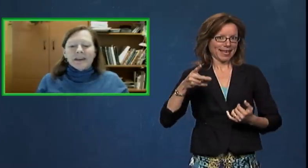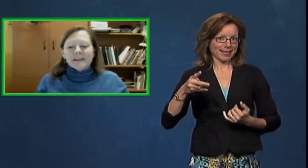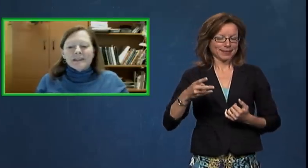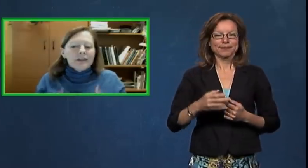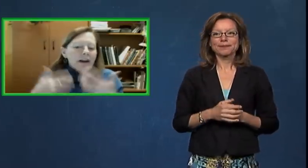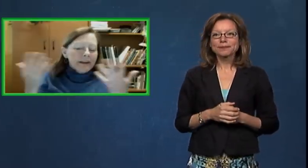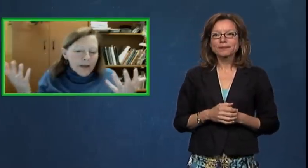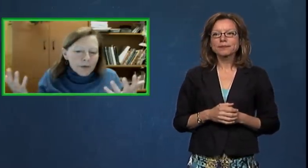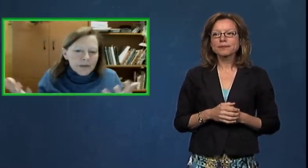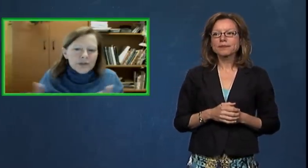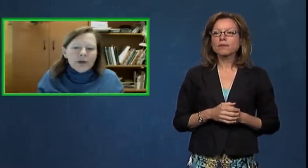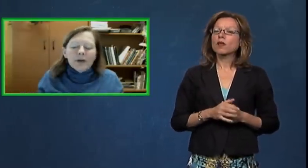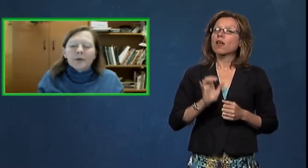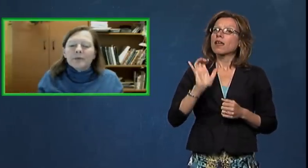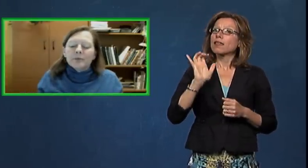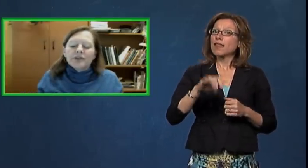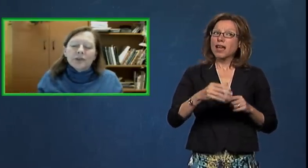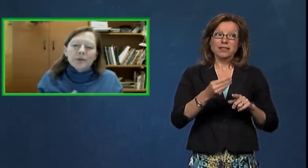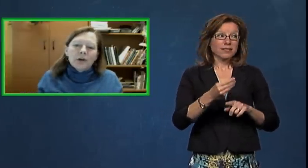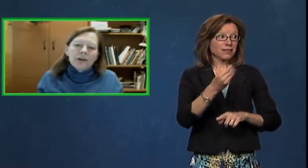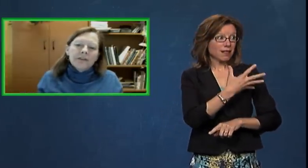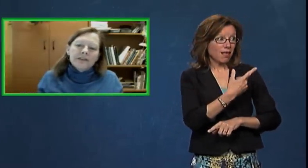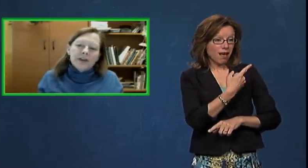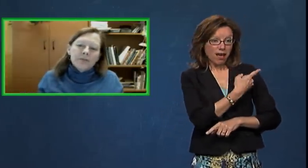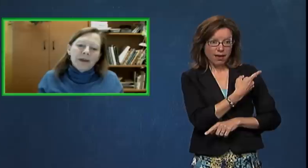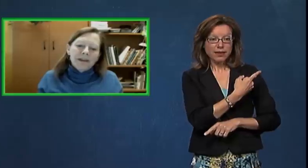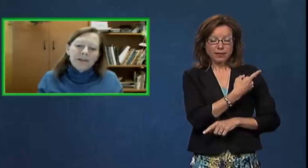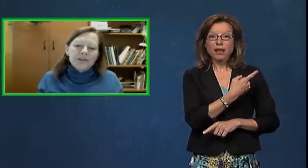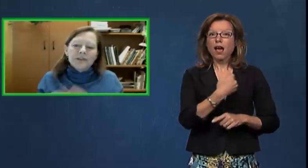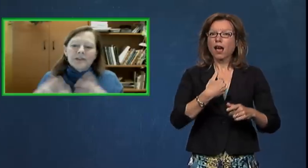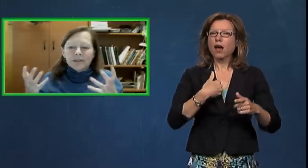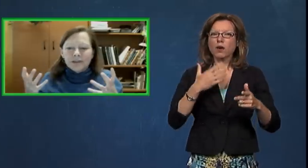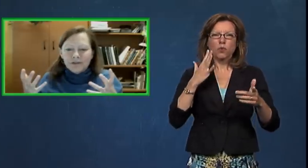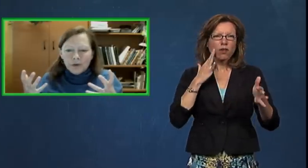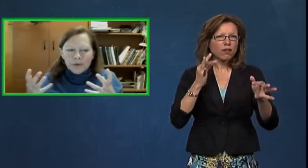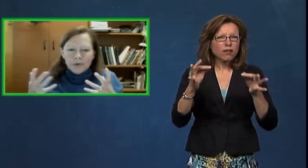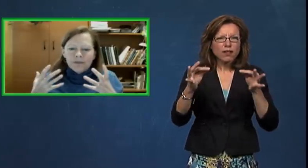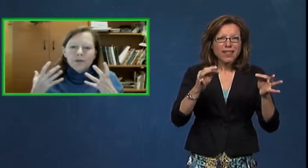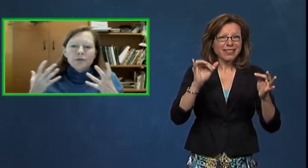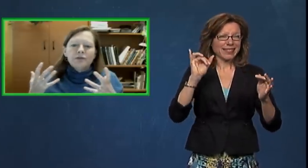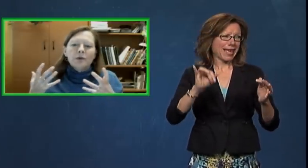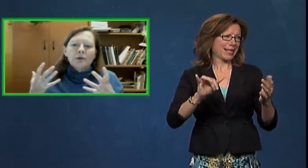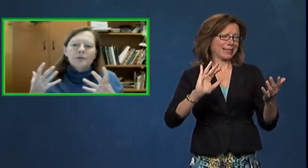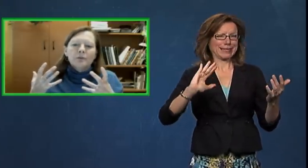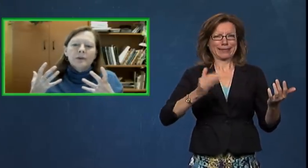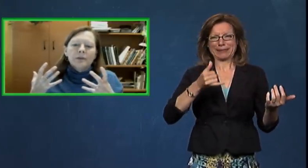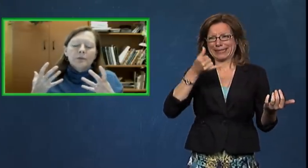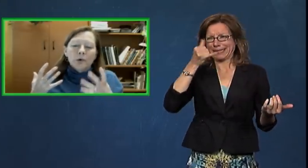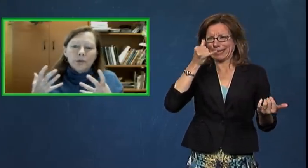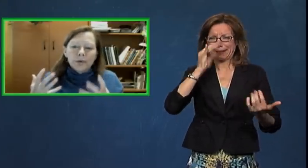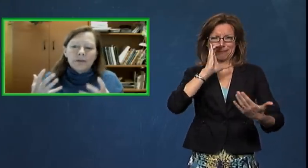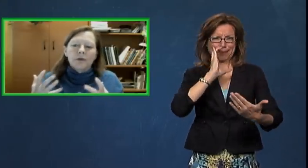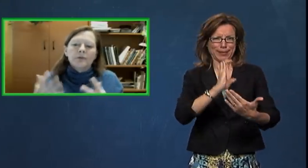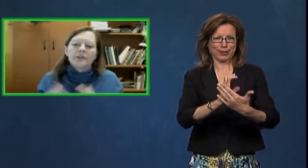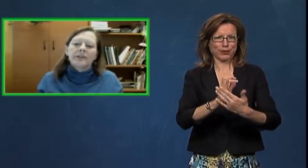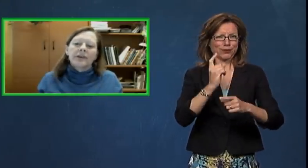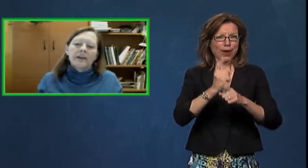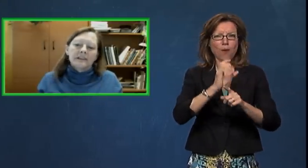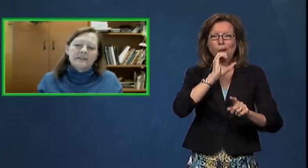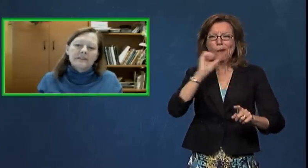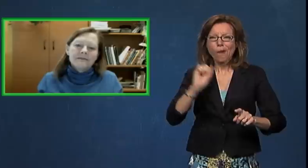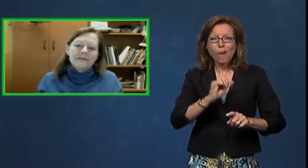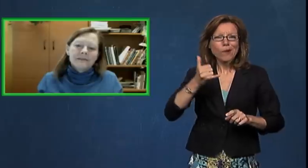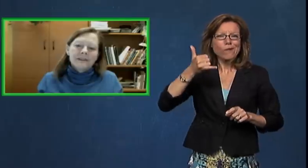The second slide, and I will describe them to be sure we're all on the same page, is a silly photo of two folks with rotary phones on